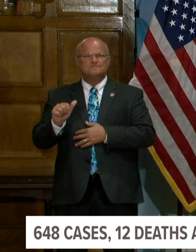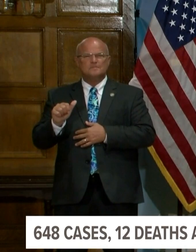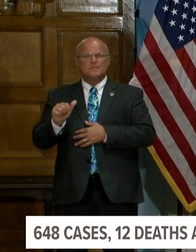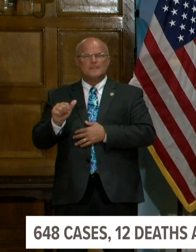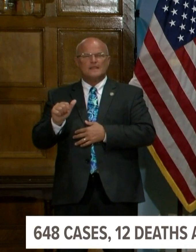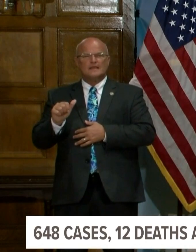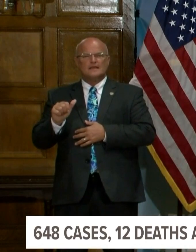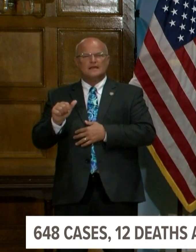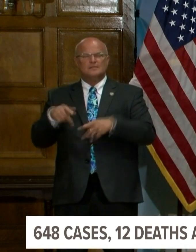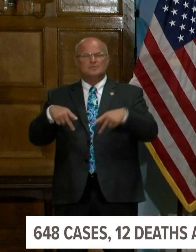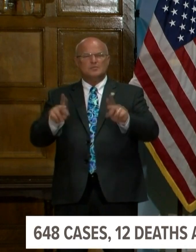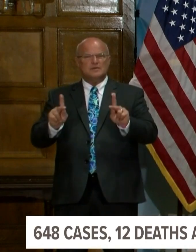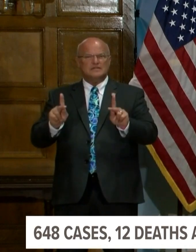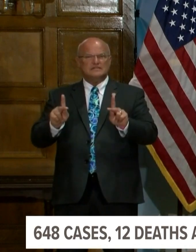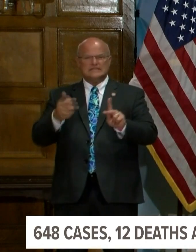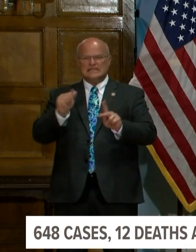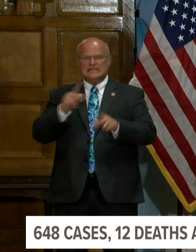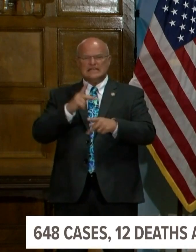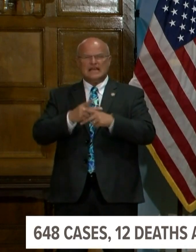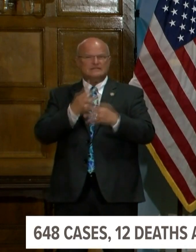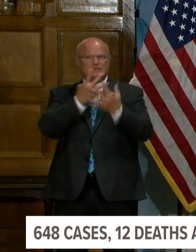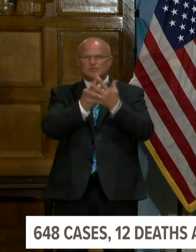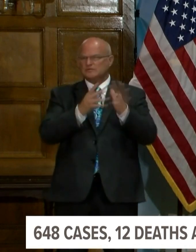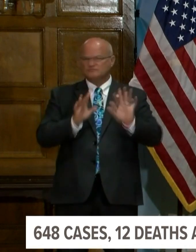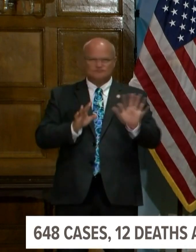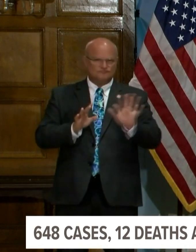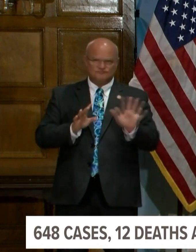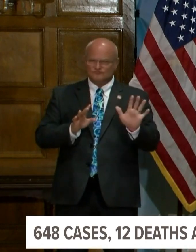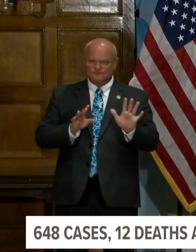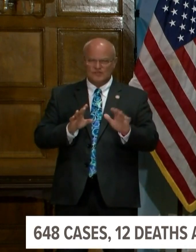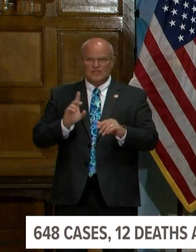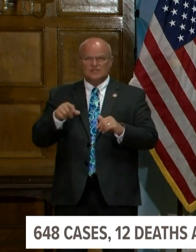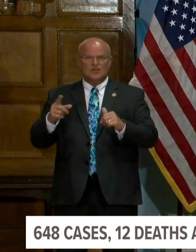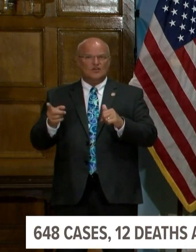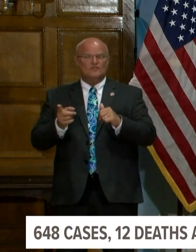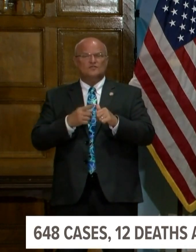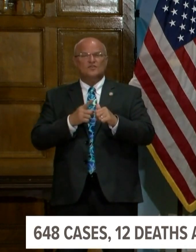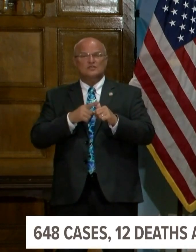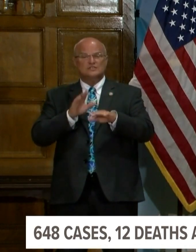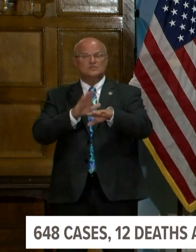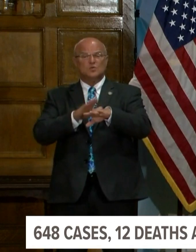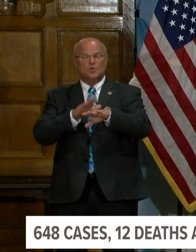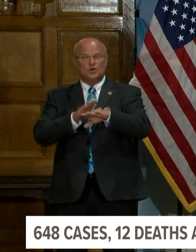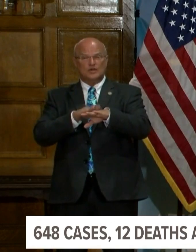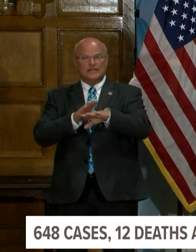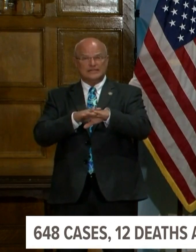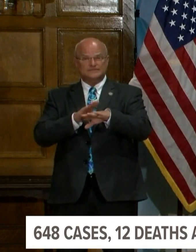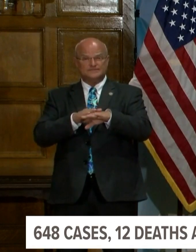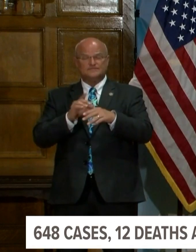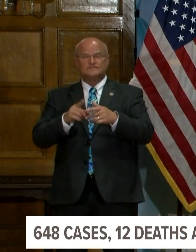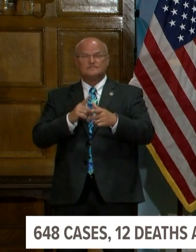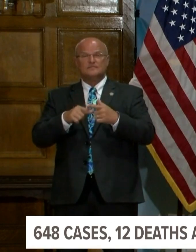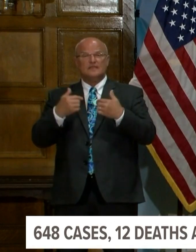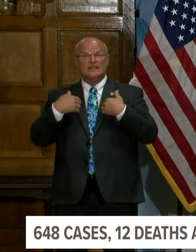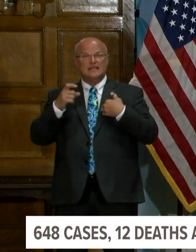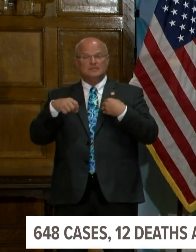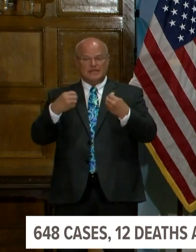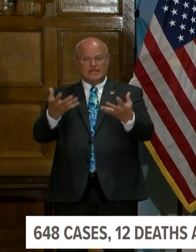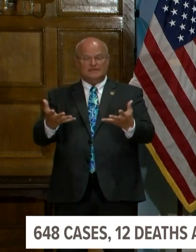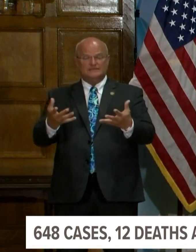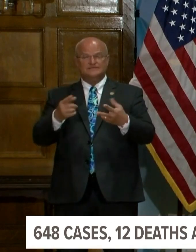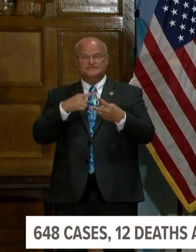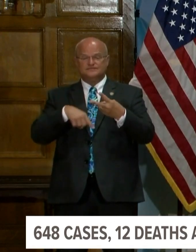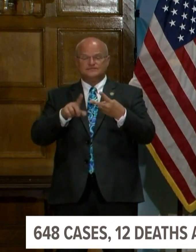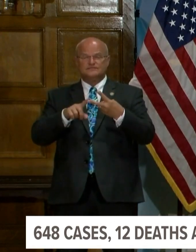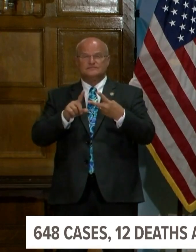enforcement provision that allows any kind of imprisonment. It is a warning and that has to be given, and